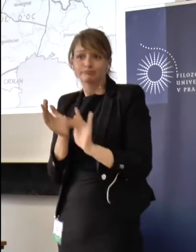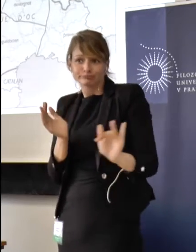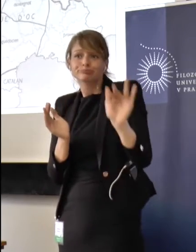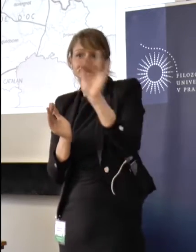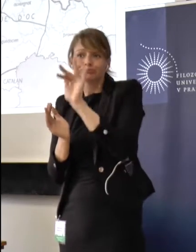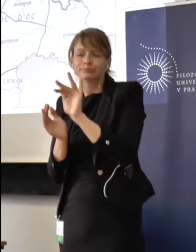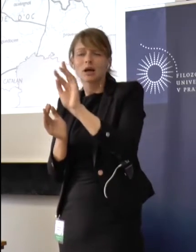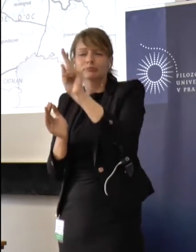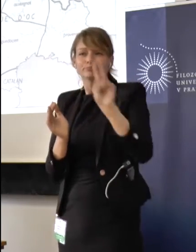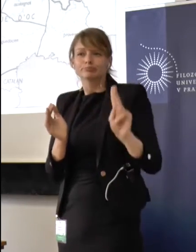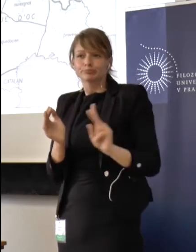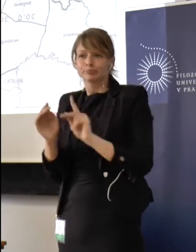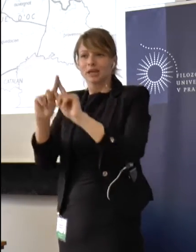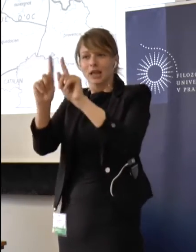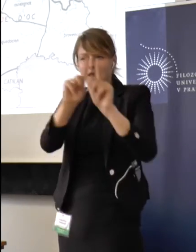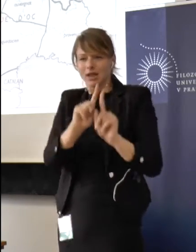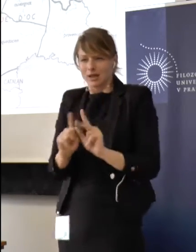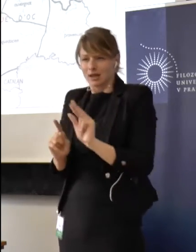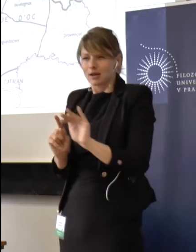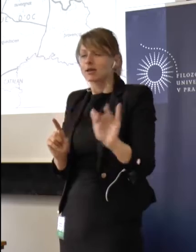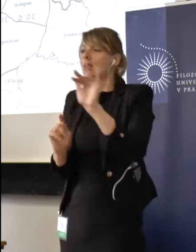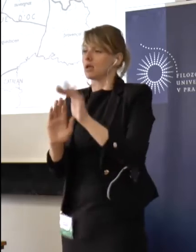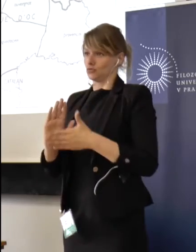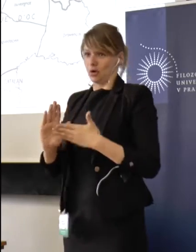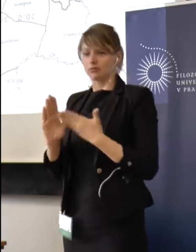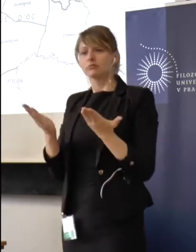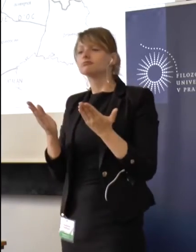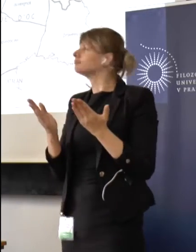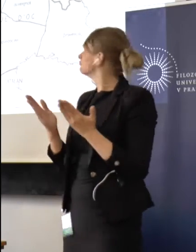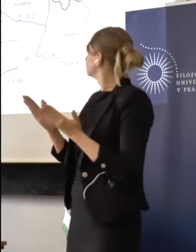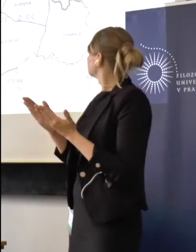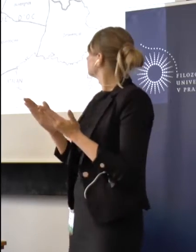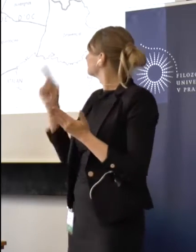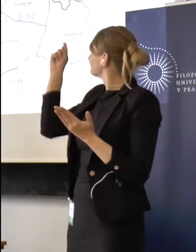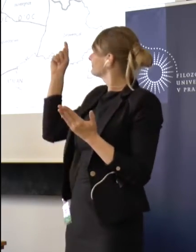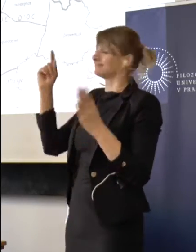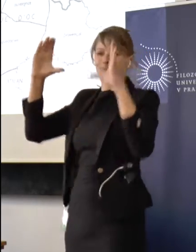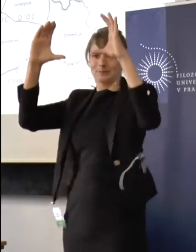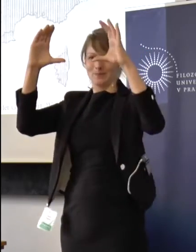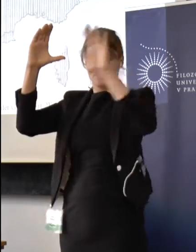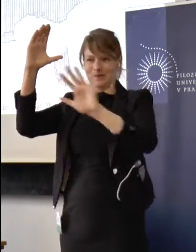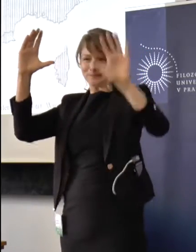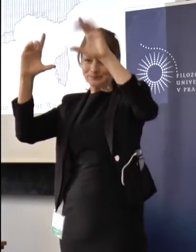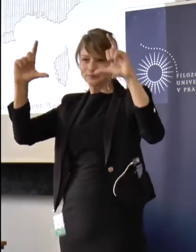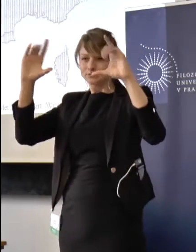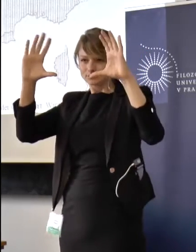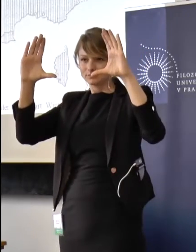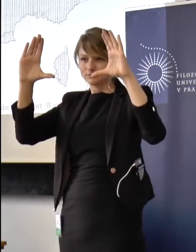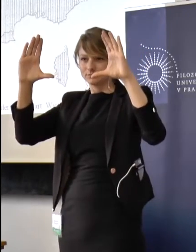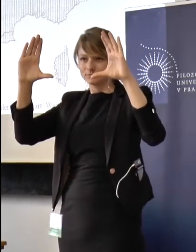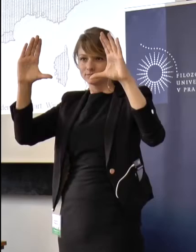nations of France spoke different languages like German, Franco-Provençal, Occitan, and so on and so forth. But then, of course,